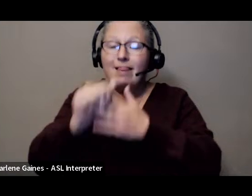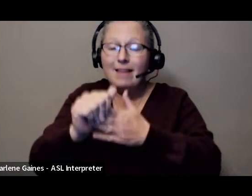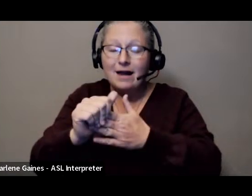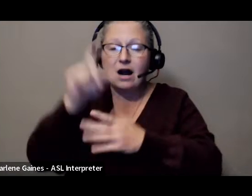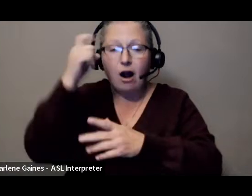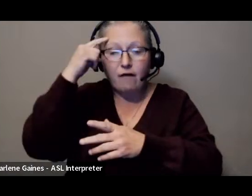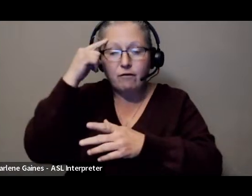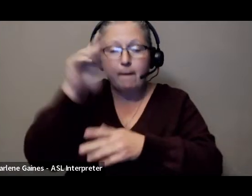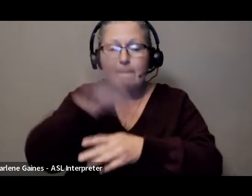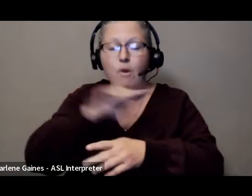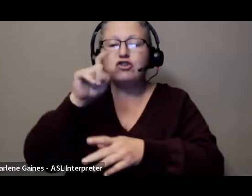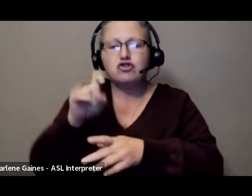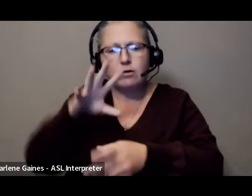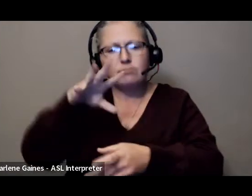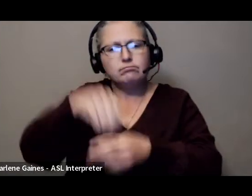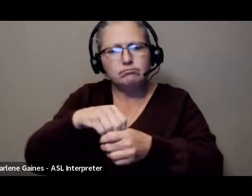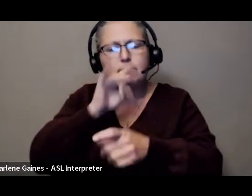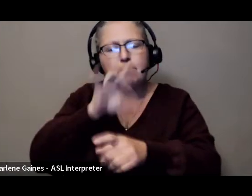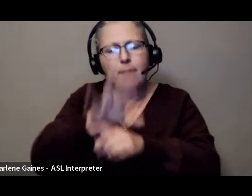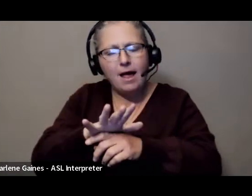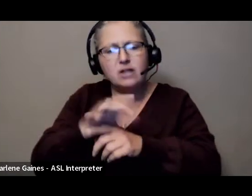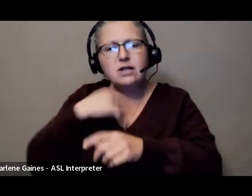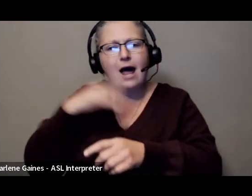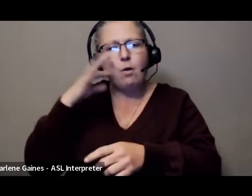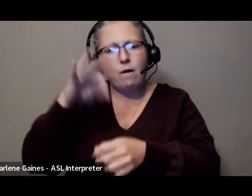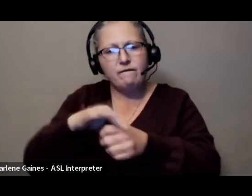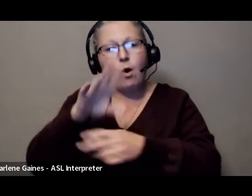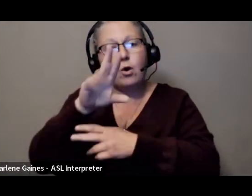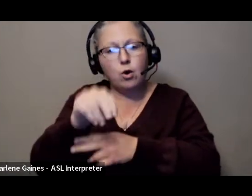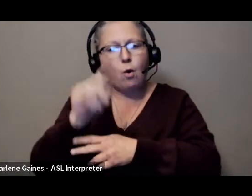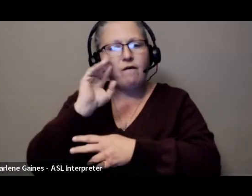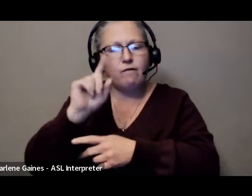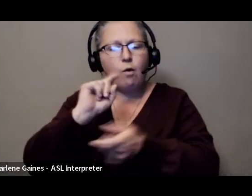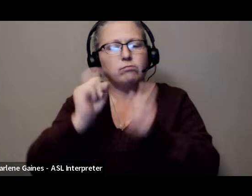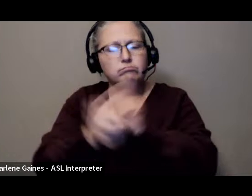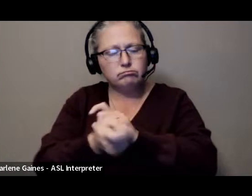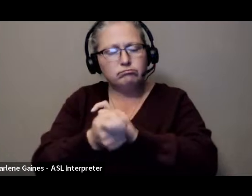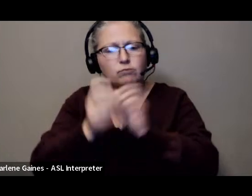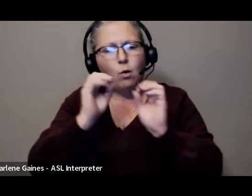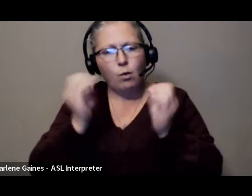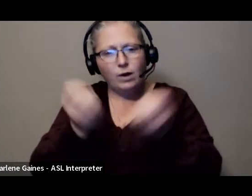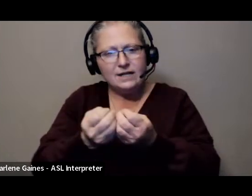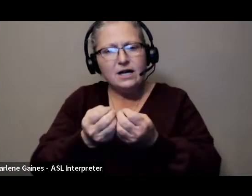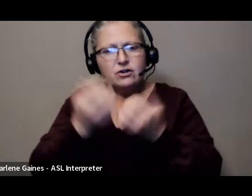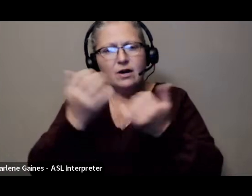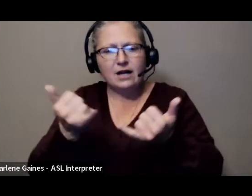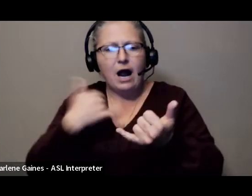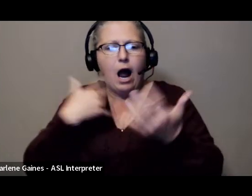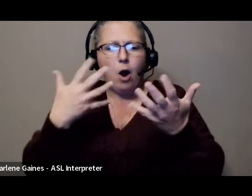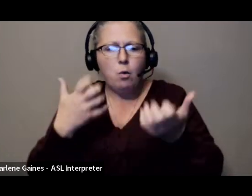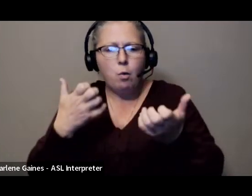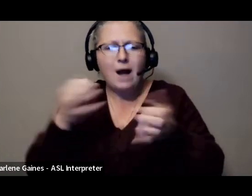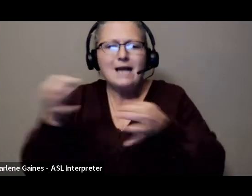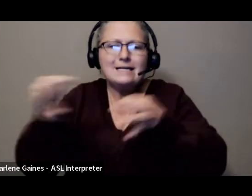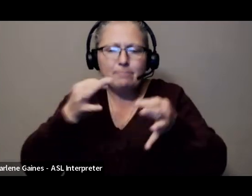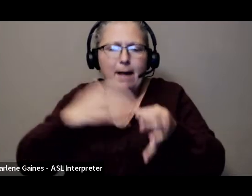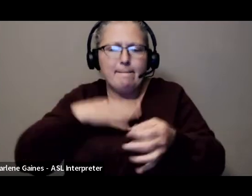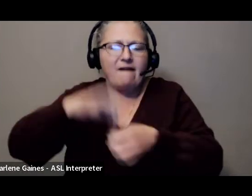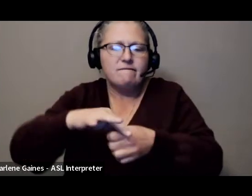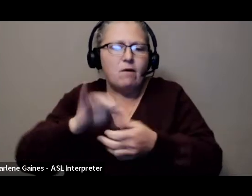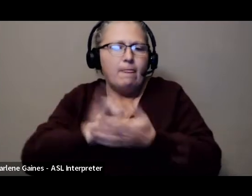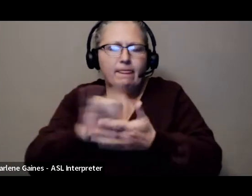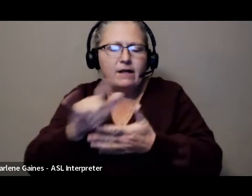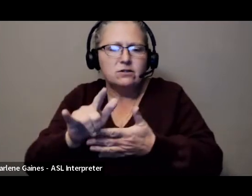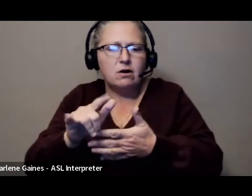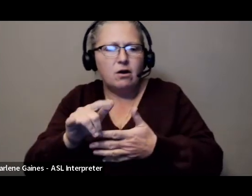board should participate in the pledge, and for this reason, I'll be voting no on our board reorganization as is currently presented. I just wanted to explain my vote. I knew that was Trustee the